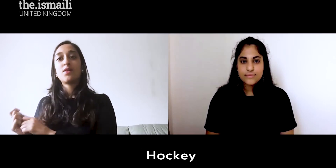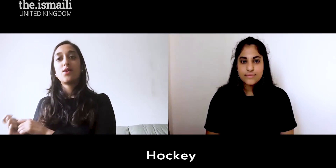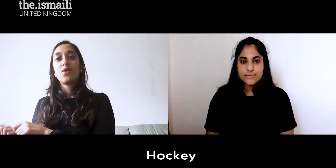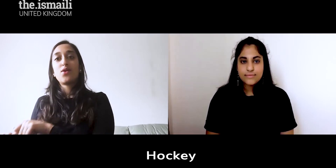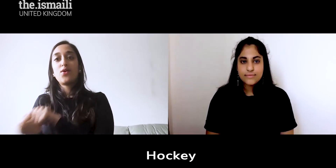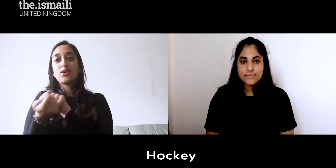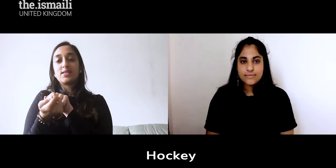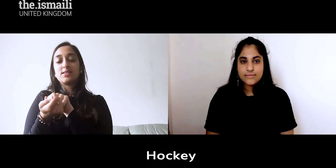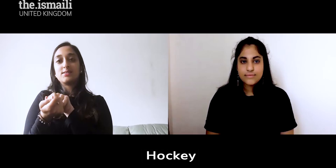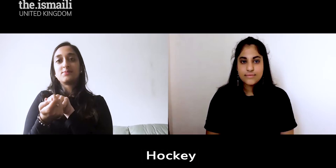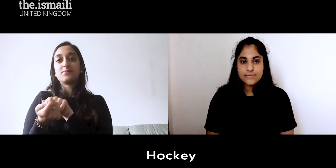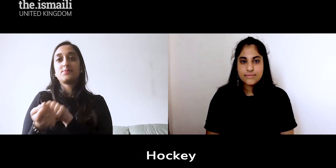Hockey.